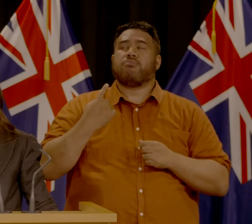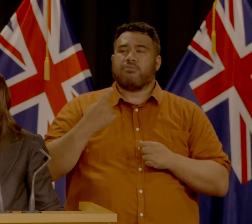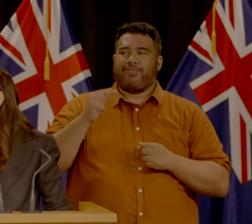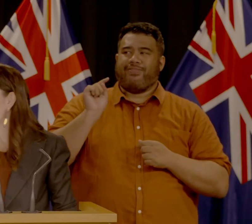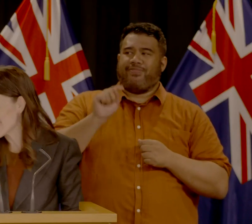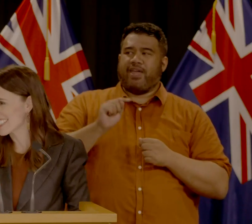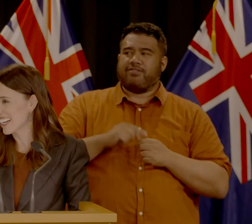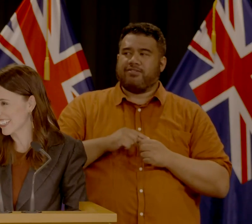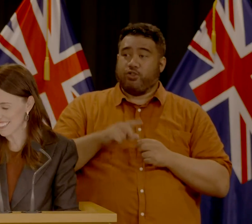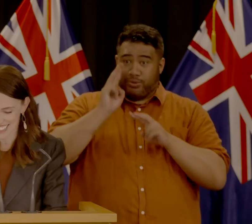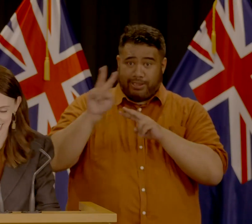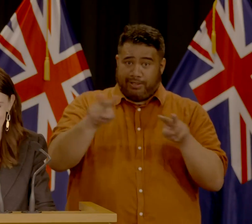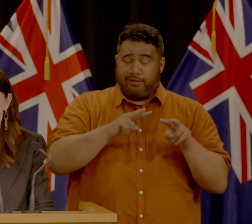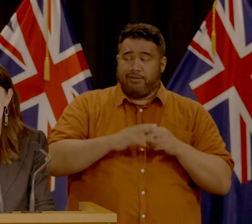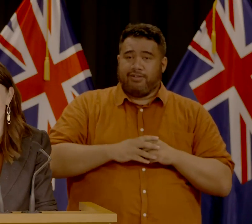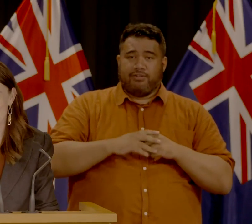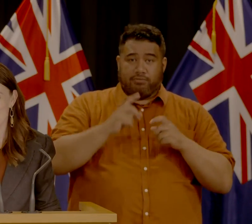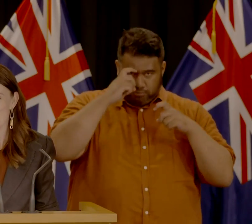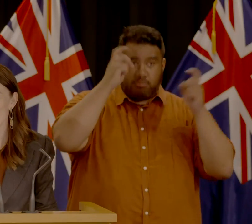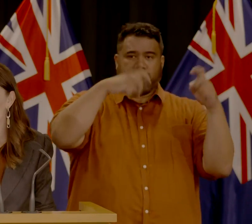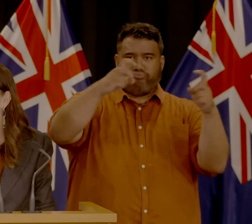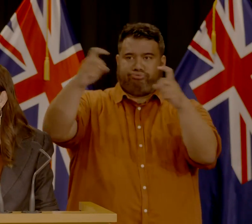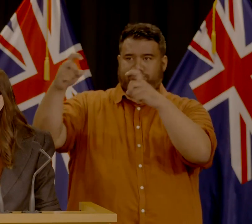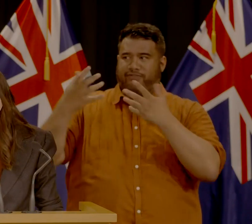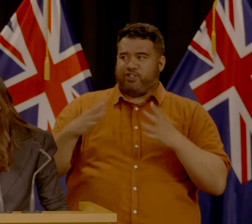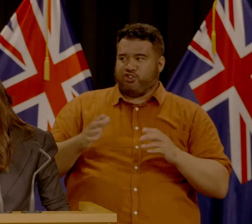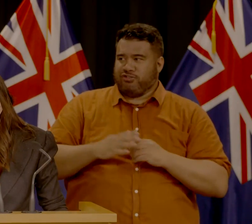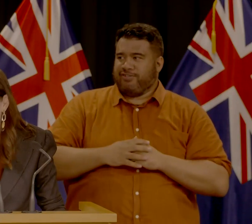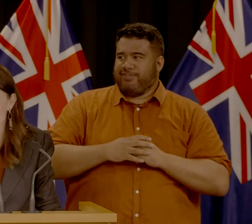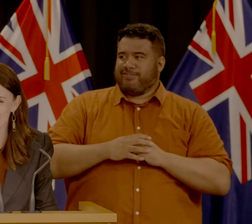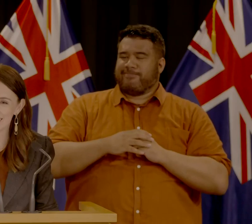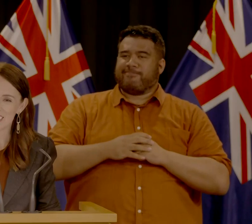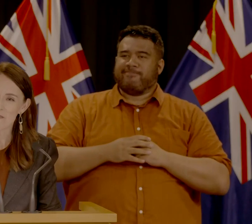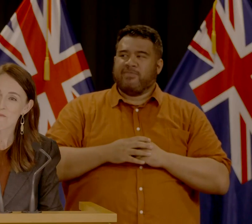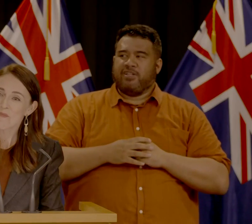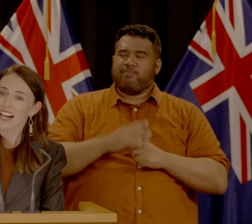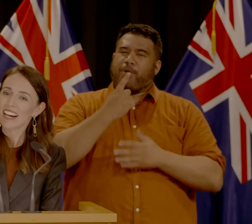You had a whole audience just subtly give it to you. Maybe an excuse to visit Gisborne.